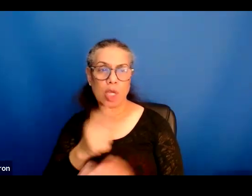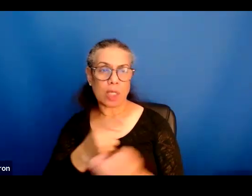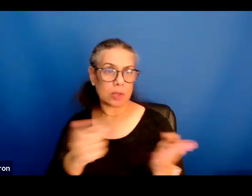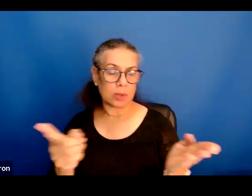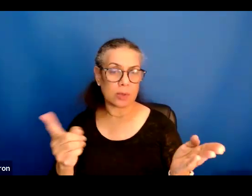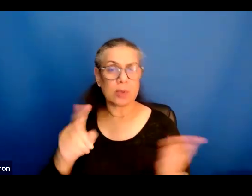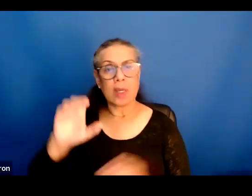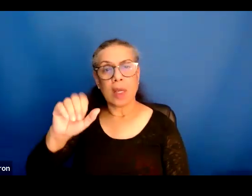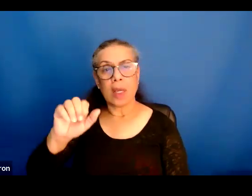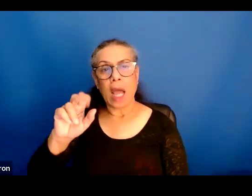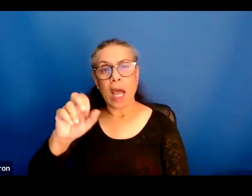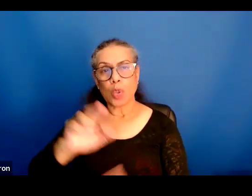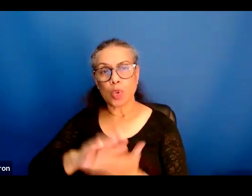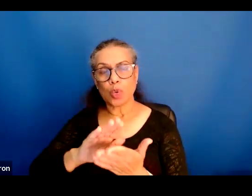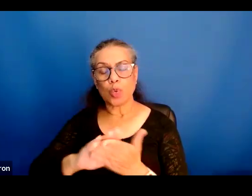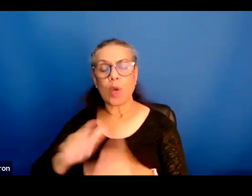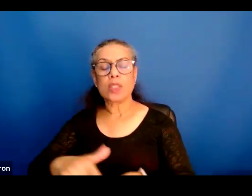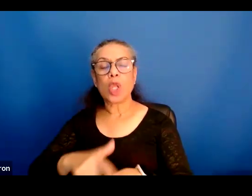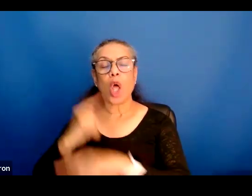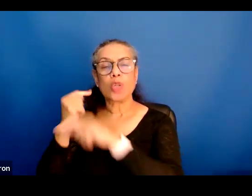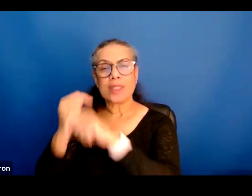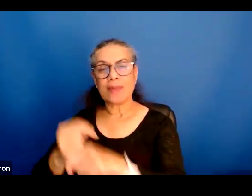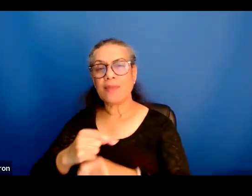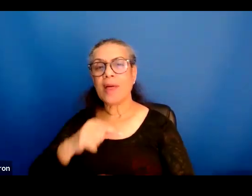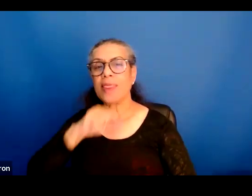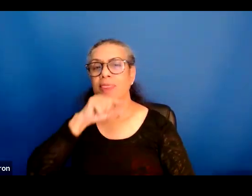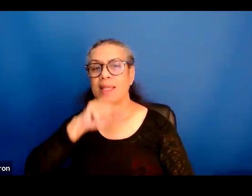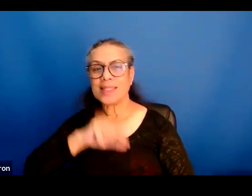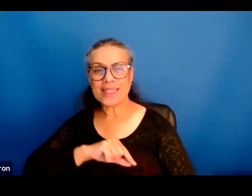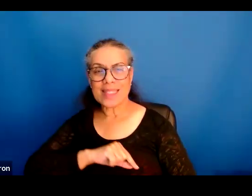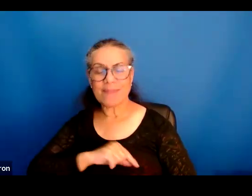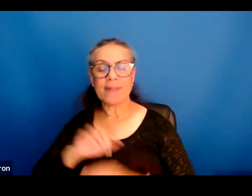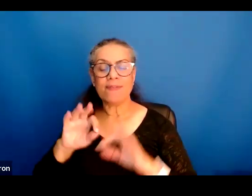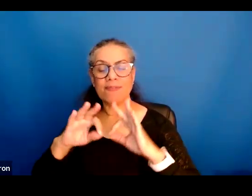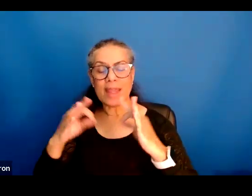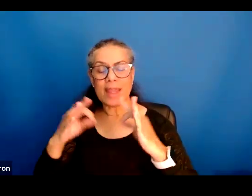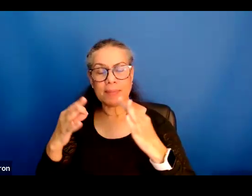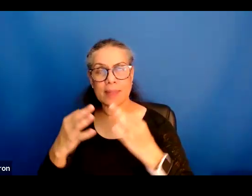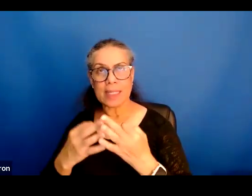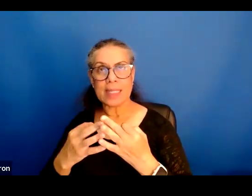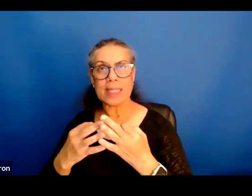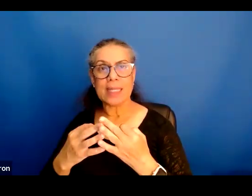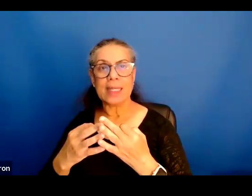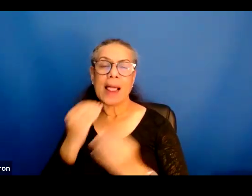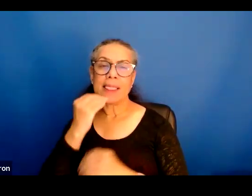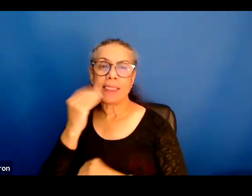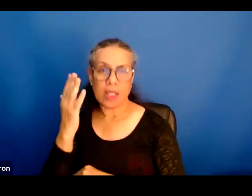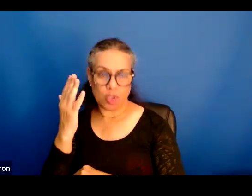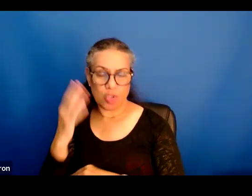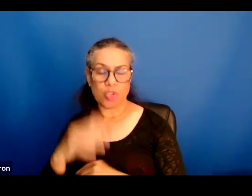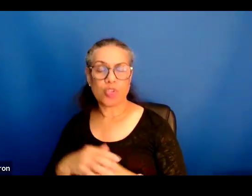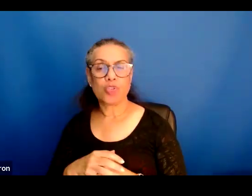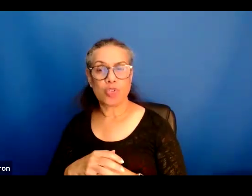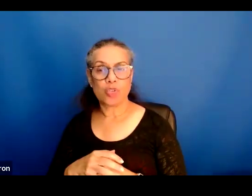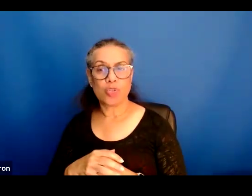the Carter School has had a longstanding tradition of having a Thanksgiving family supper, Thanksgiving family lunch. And it